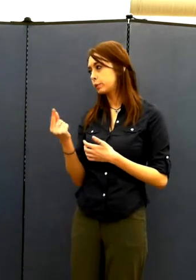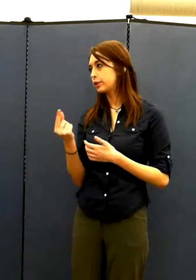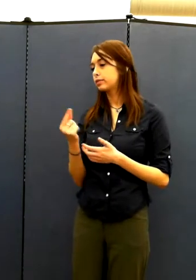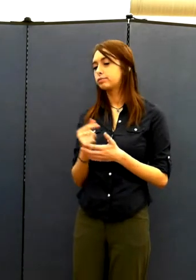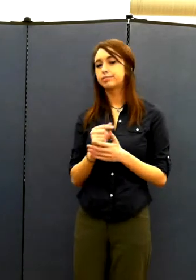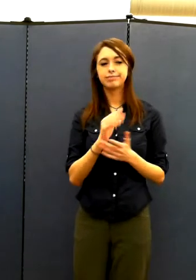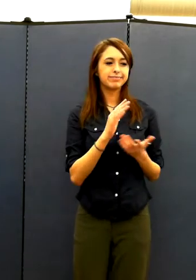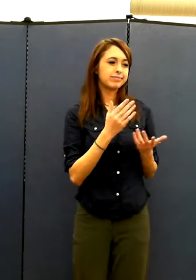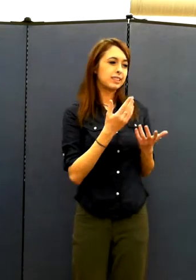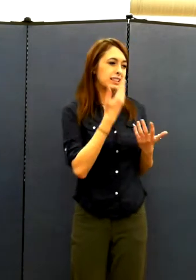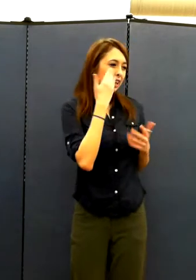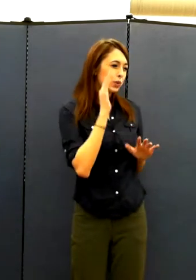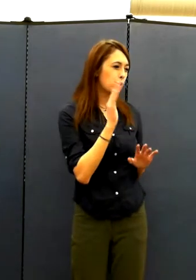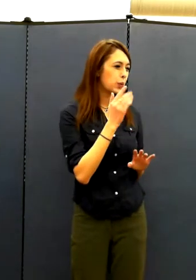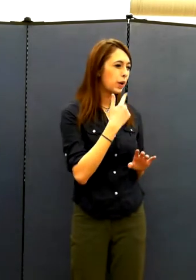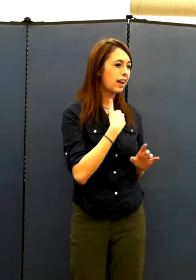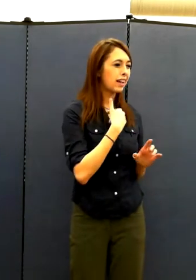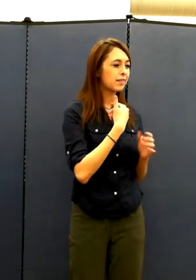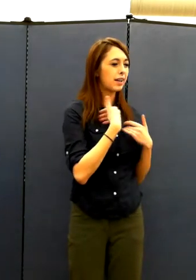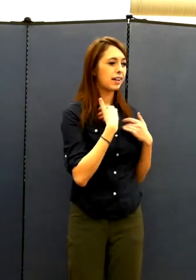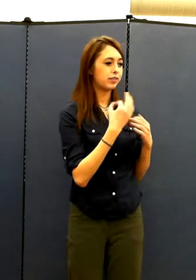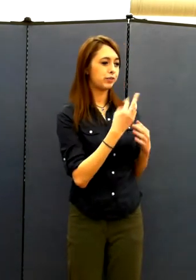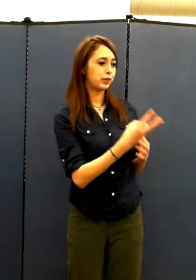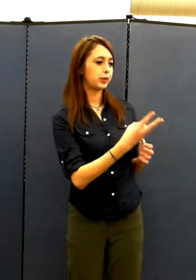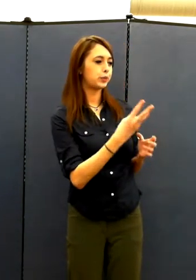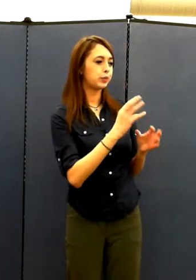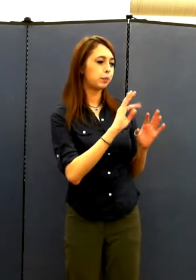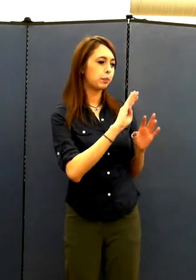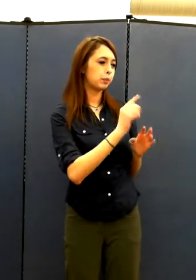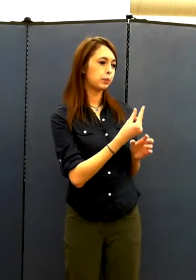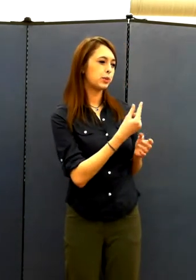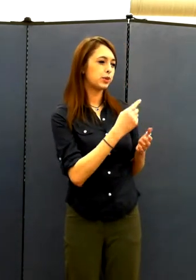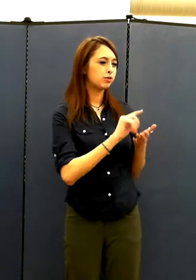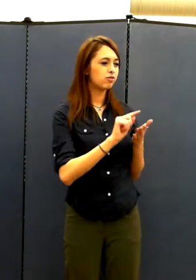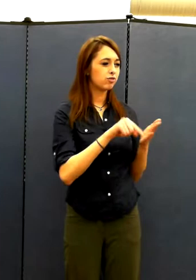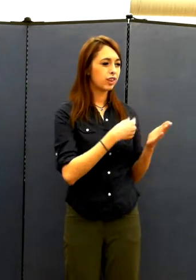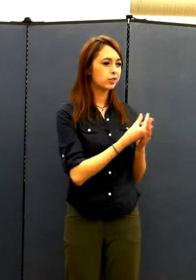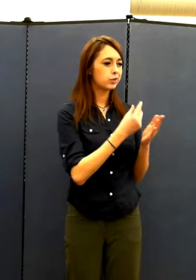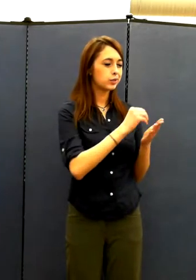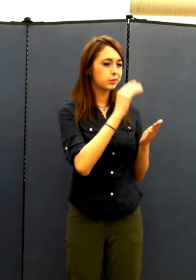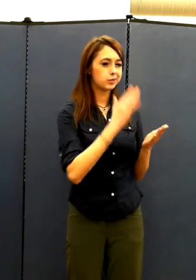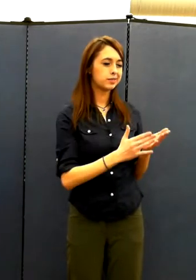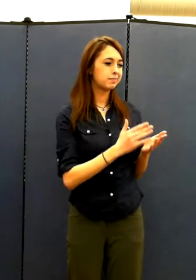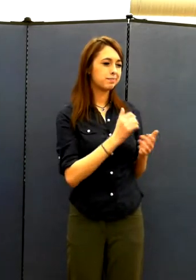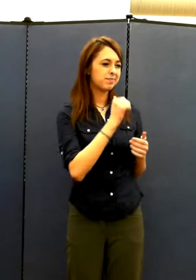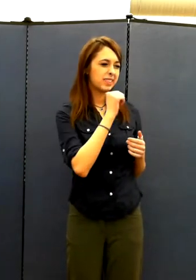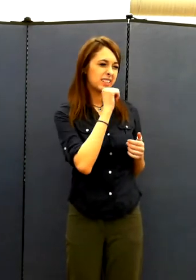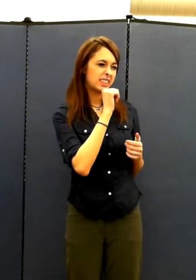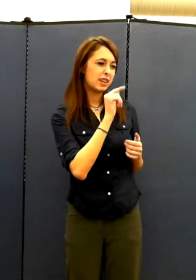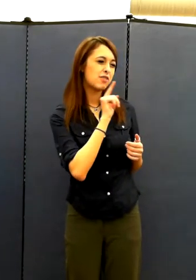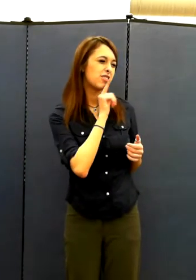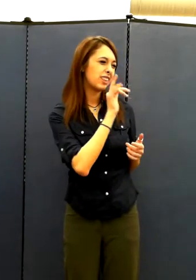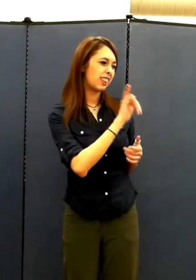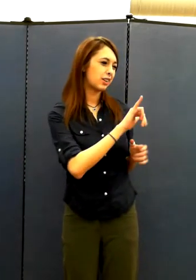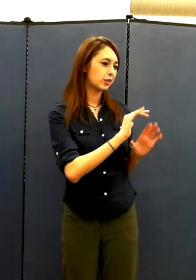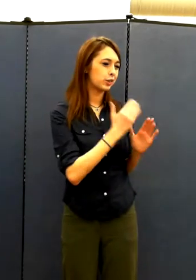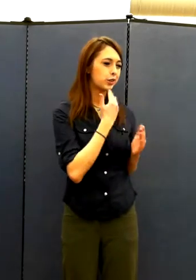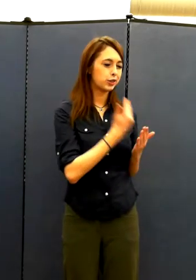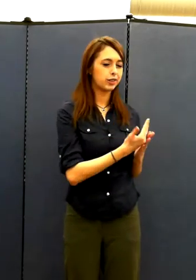don't know, because I've had a few Bloomsburg graduates, and I'm going to be honest, they weren't really that good, so I don't know if I'm going to hire